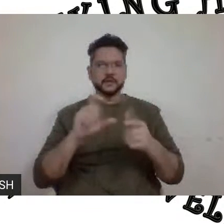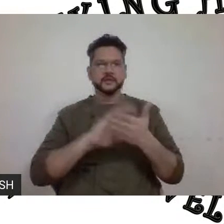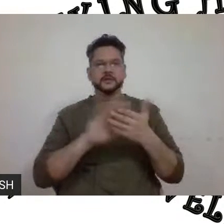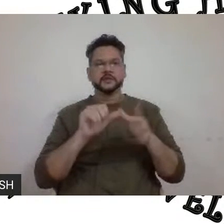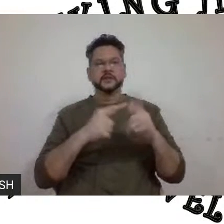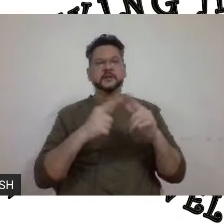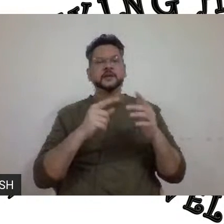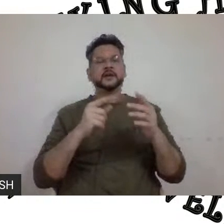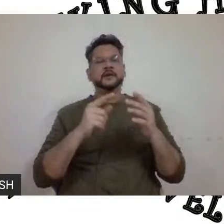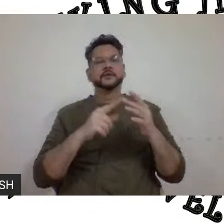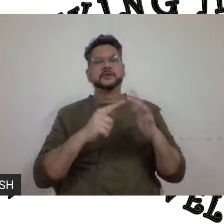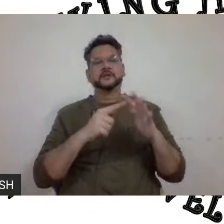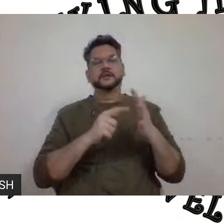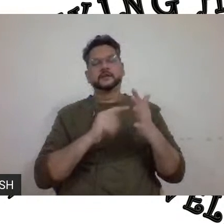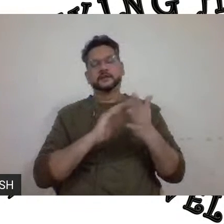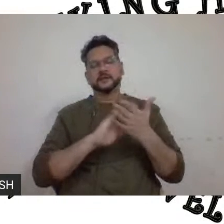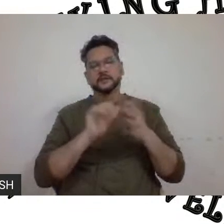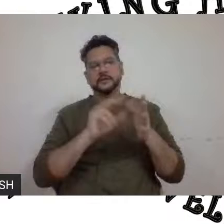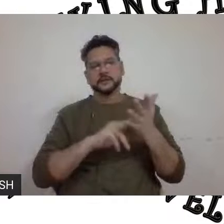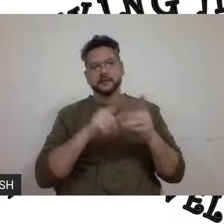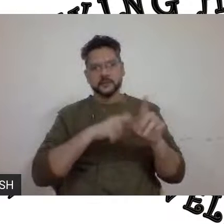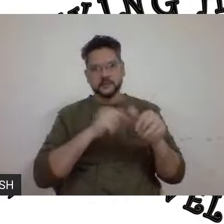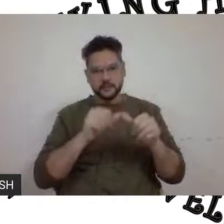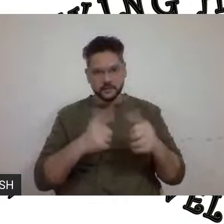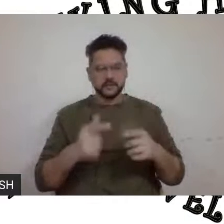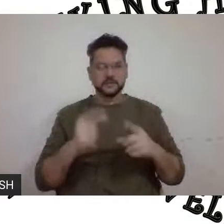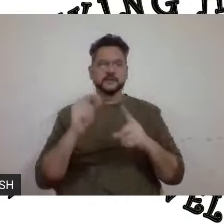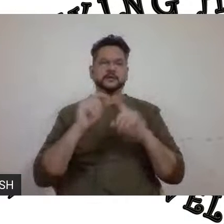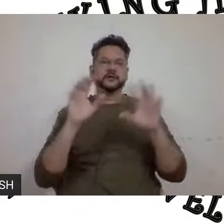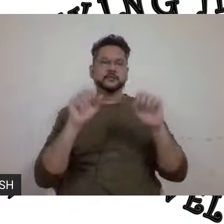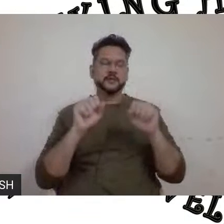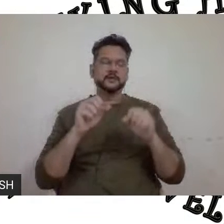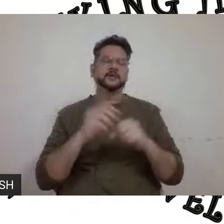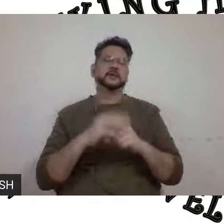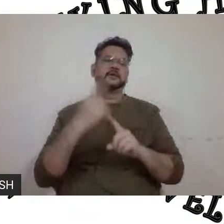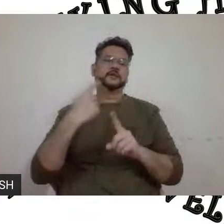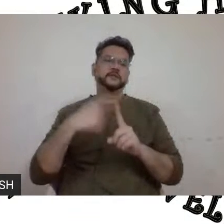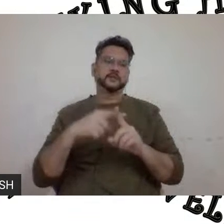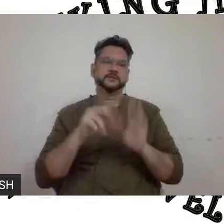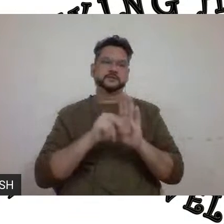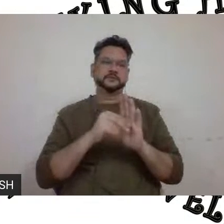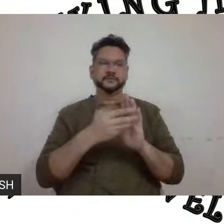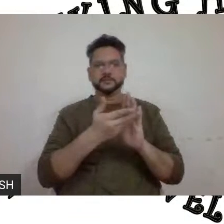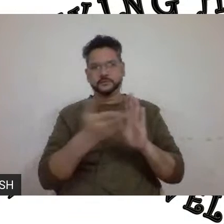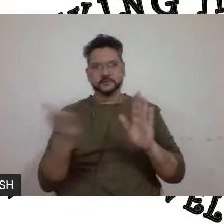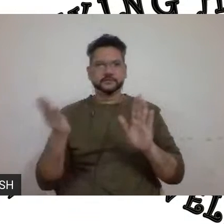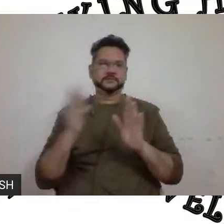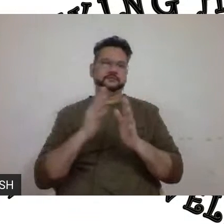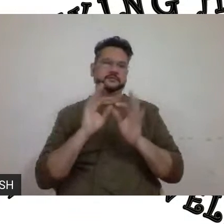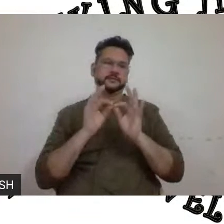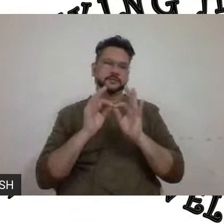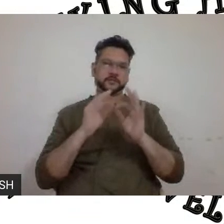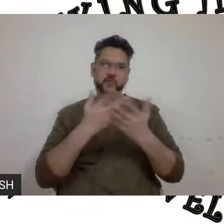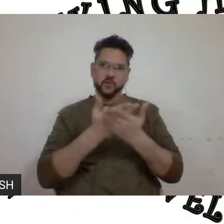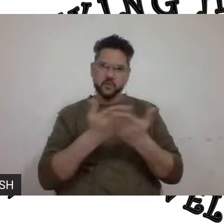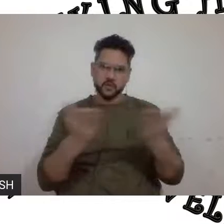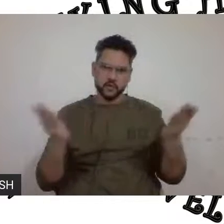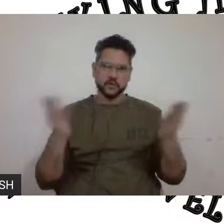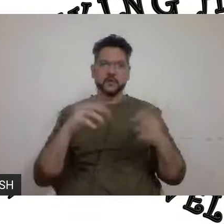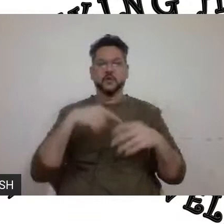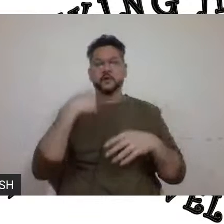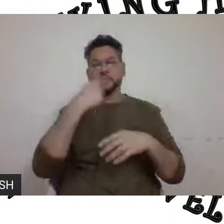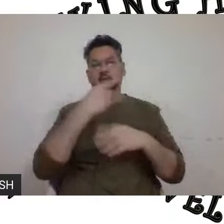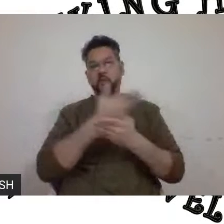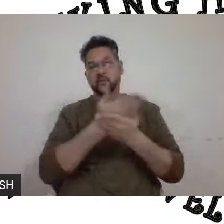Mr. Pargat Singh from Speaking Hands Welfare Foundation, all the sign interpreters, and all those who have joined through